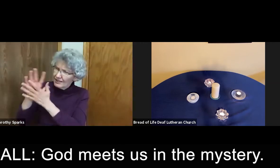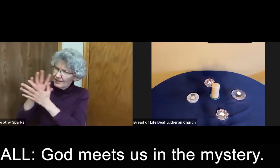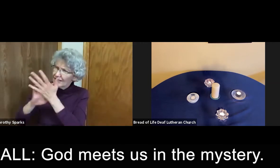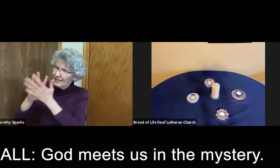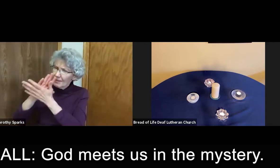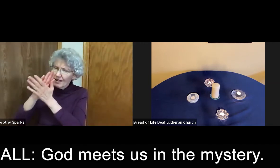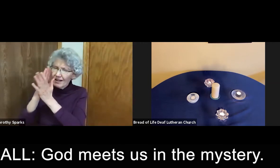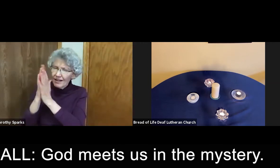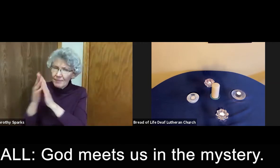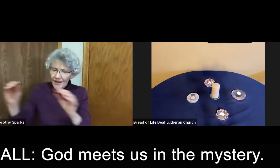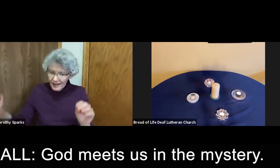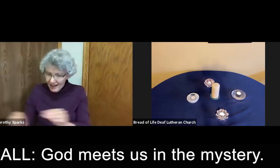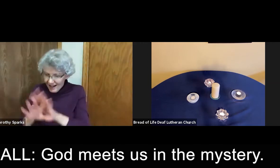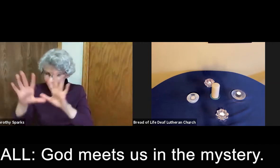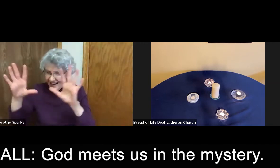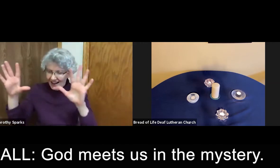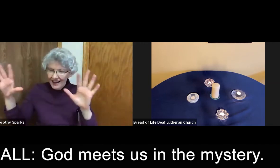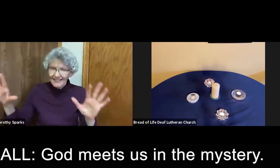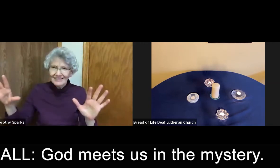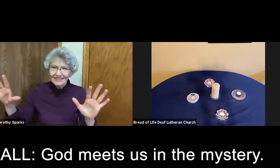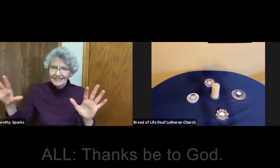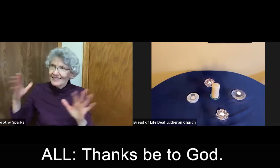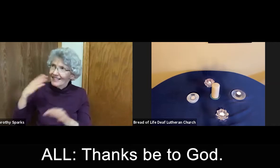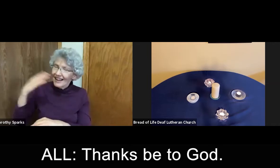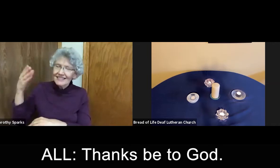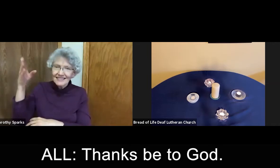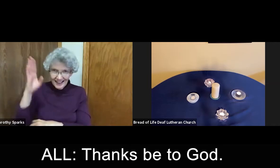God meets us in the mystery.